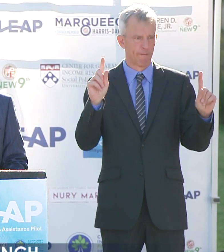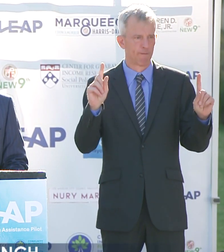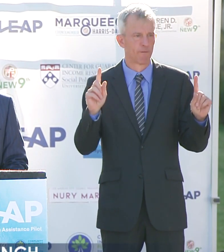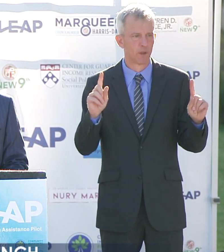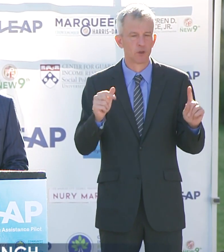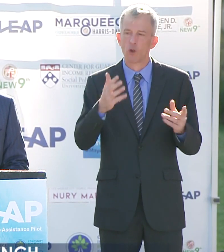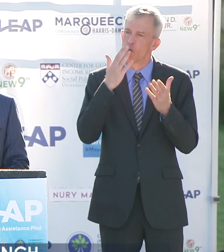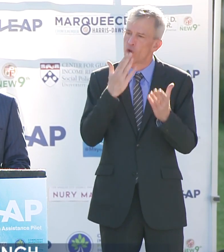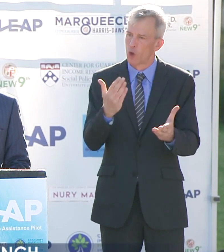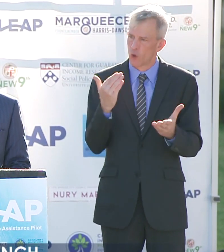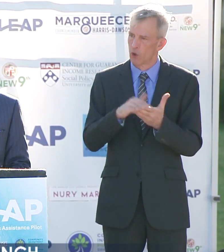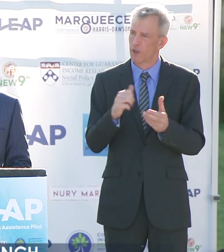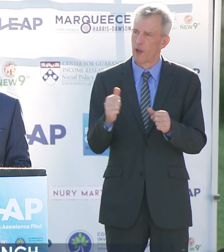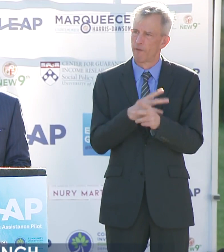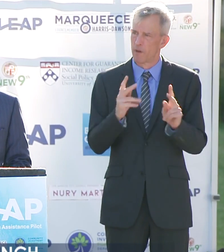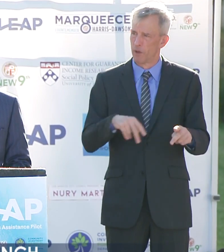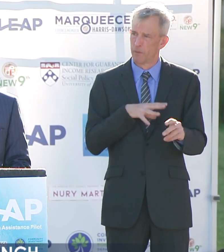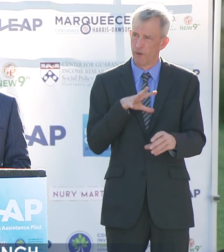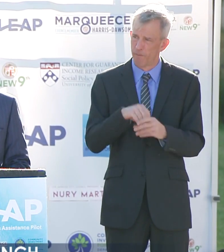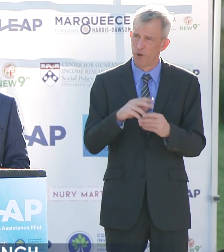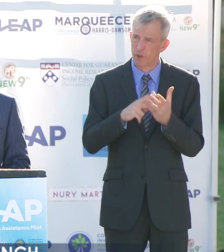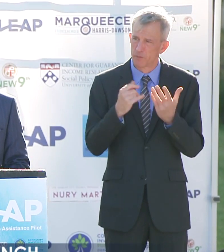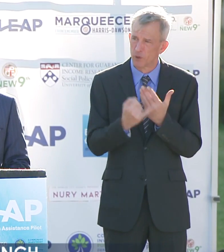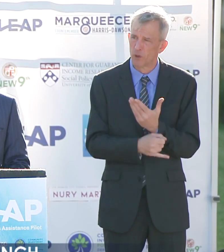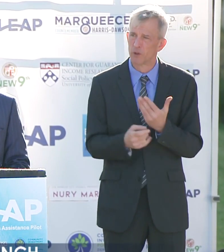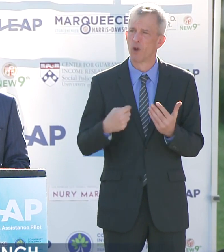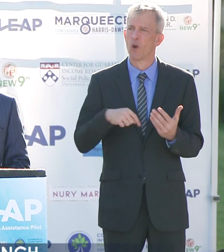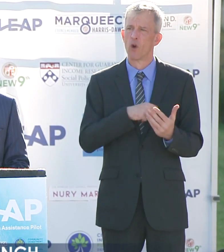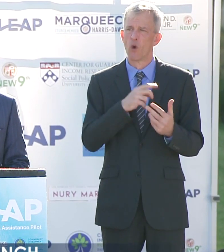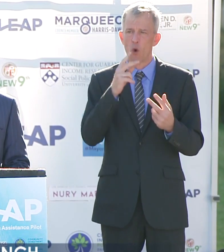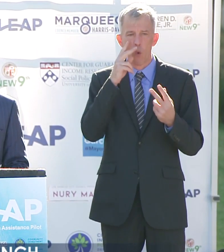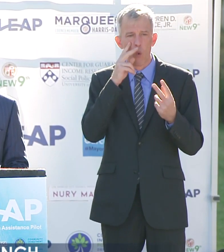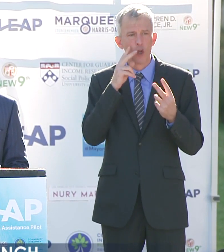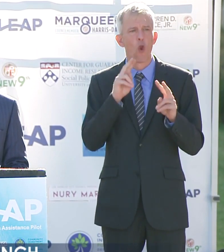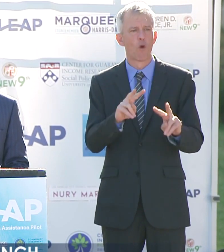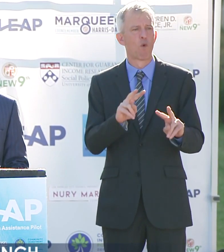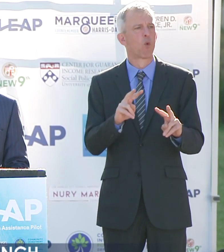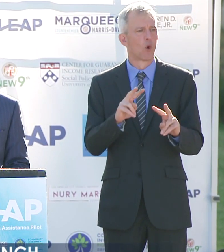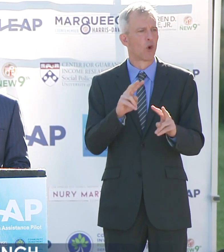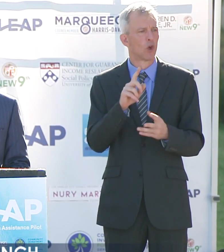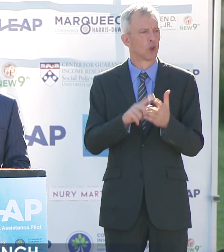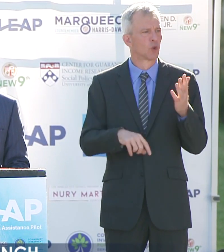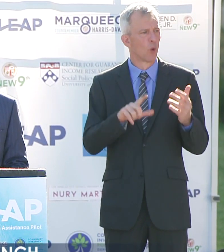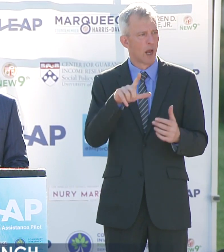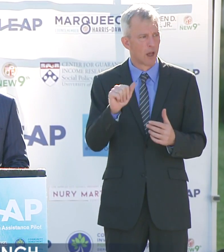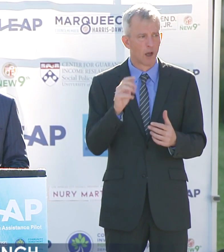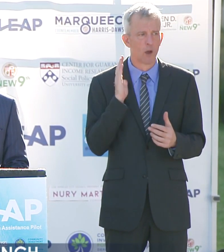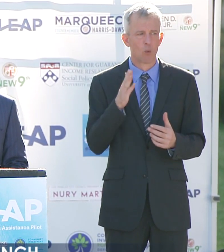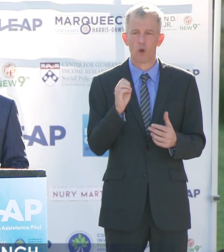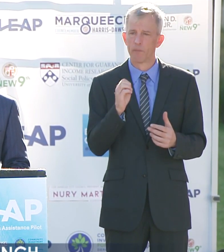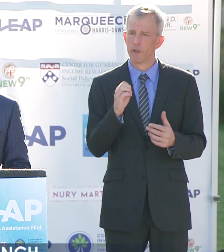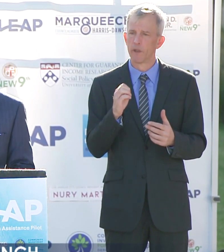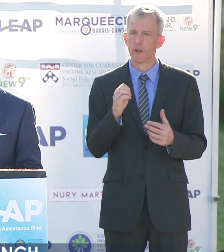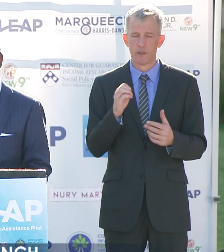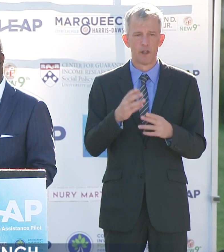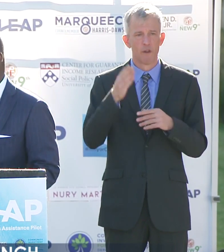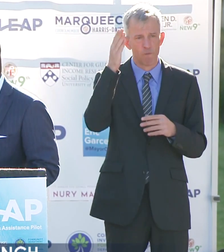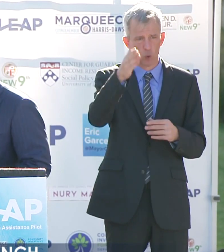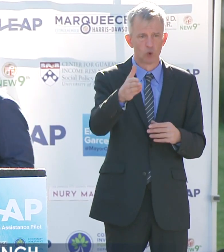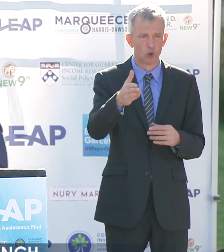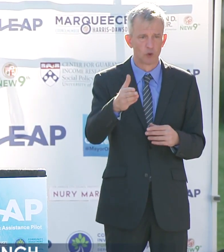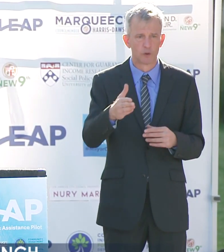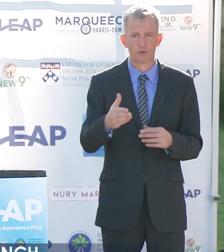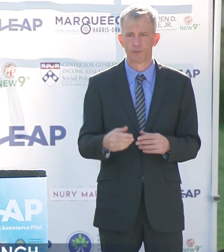that's been a part of this project. We look forward to what Los Angeles will be tomorrow and a week from now and a year from now and in generations to